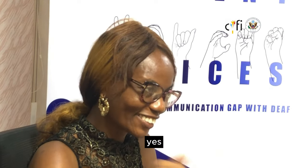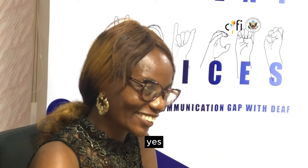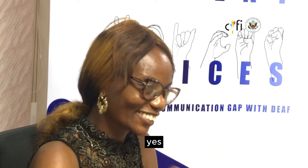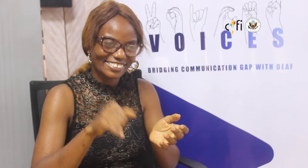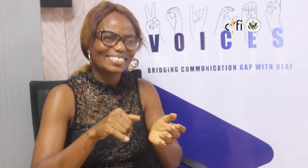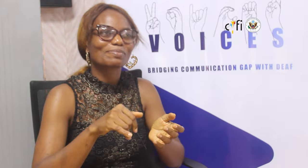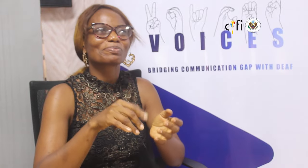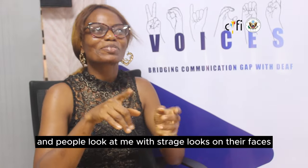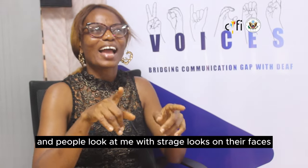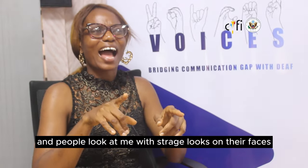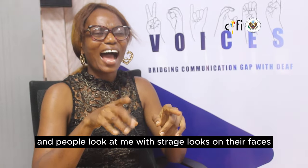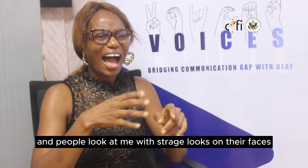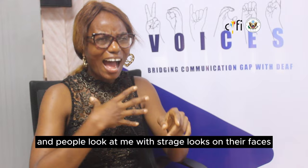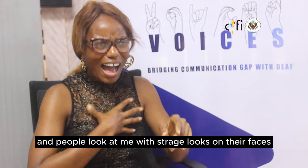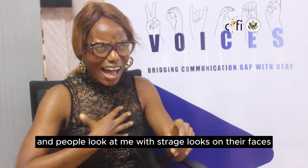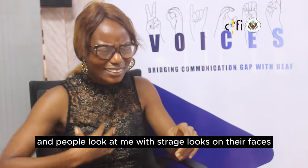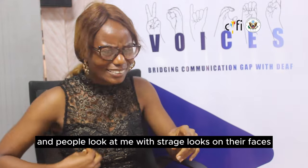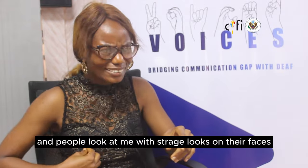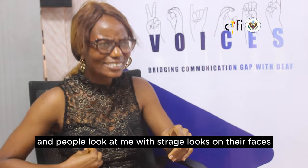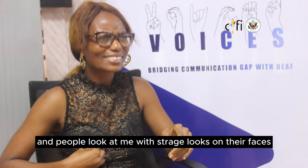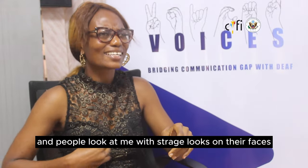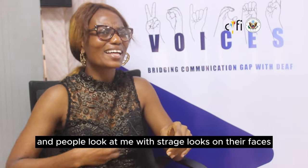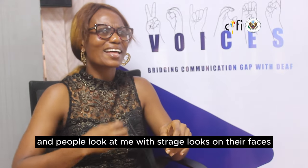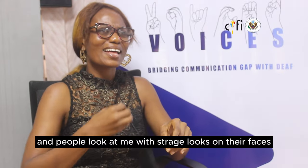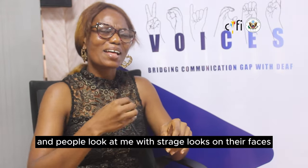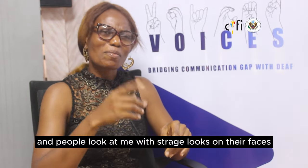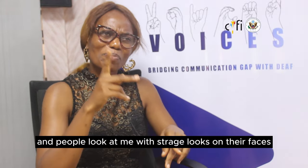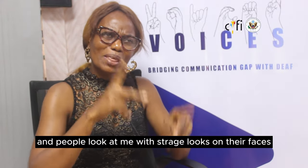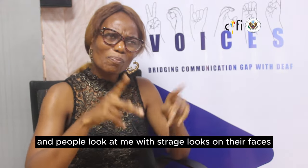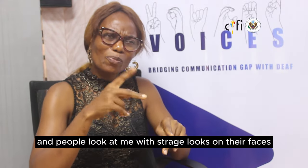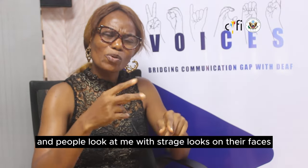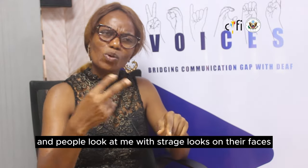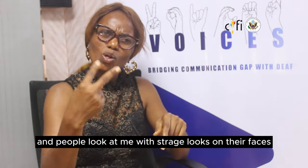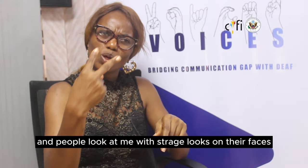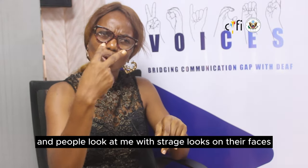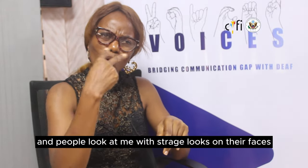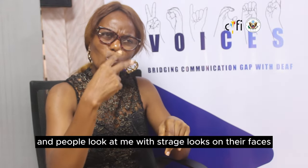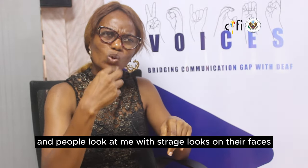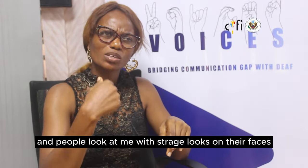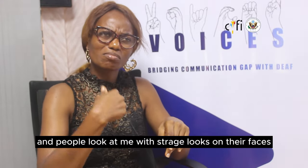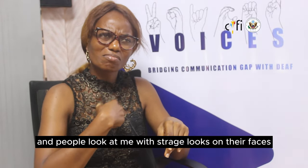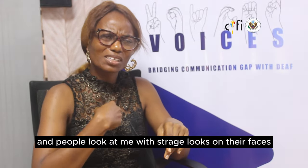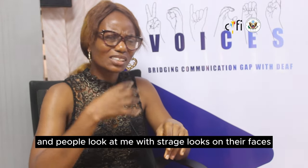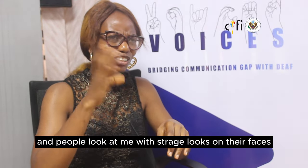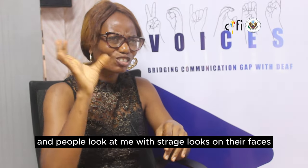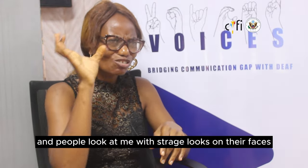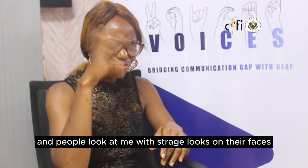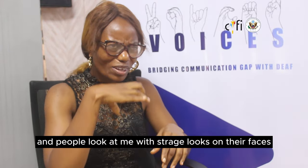Yes, I had this look at me to